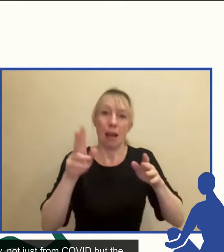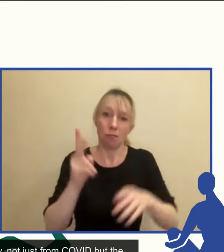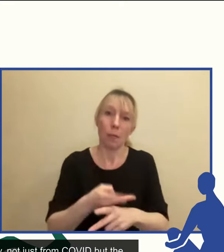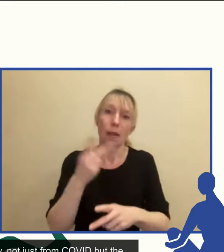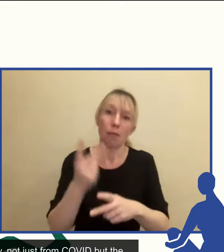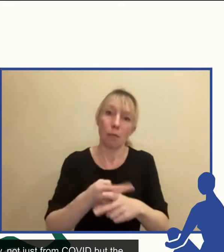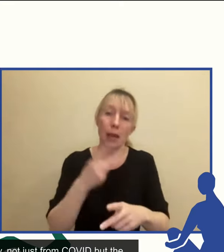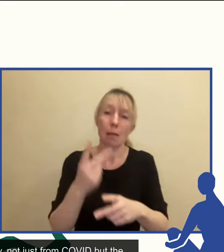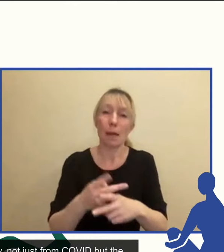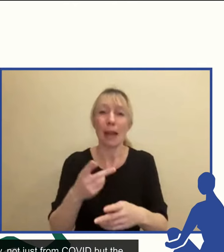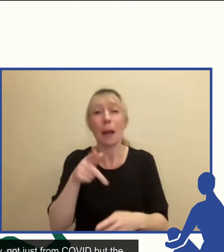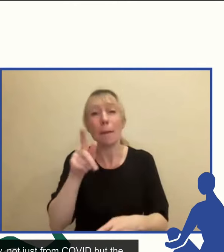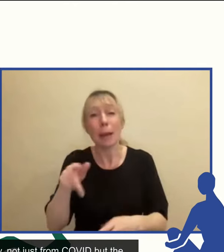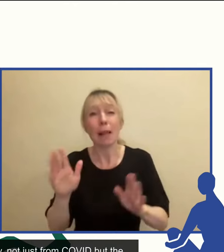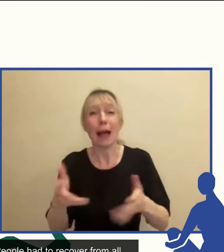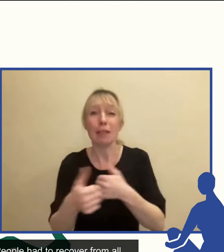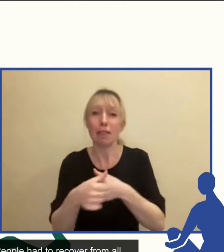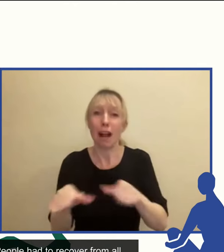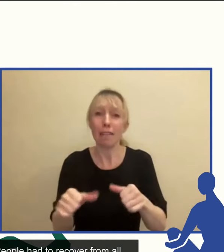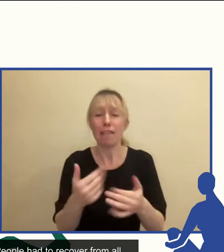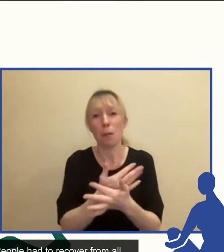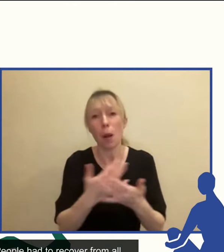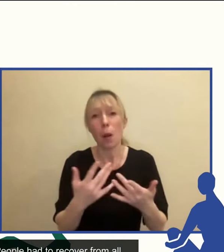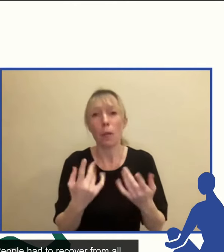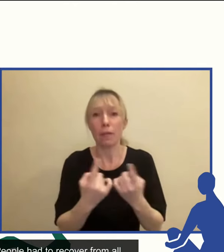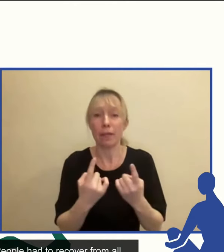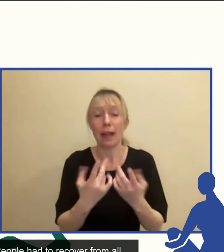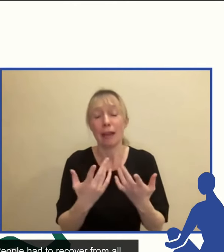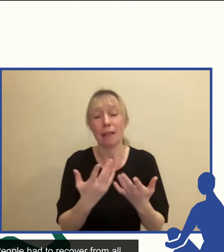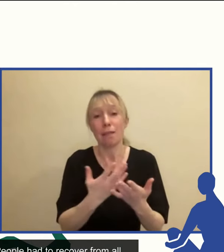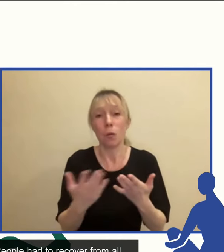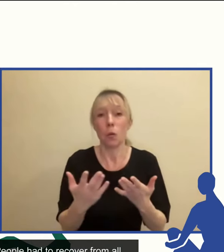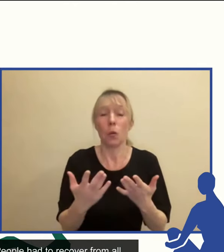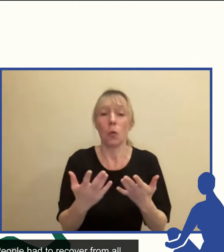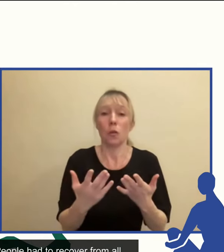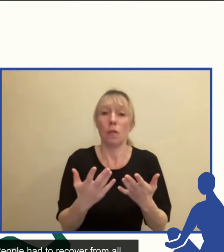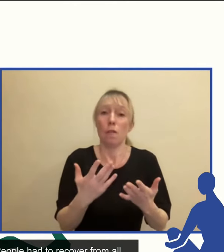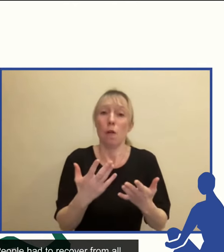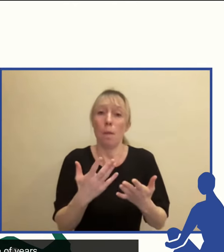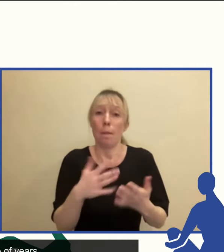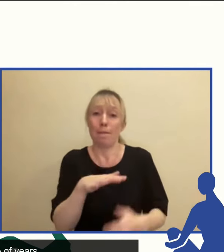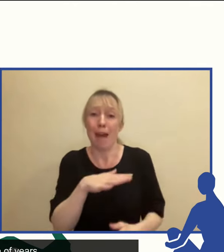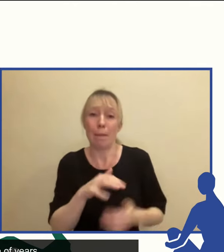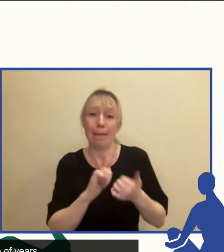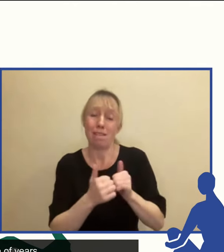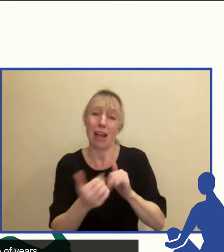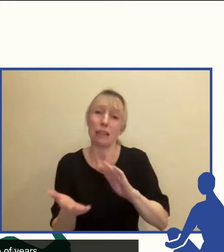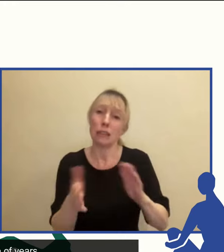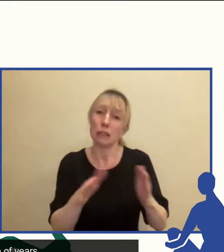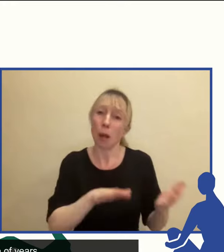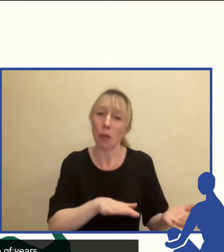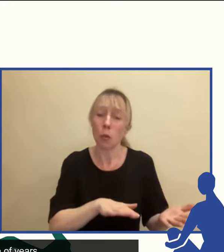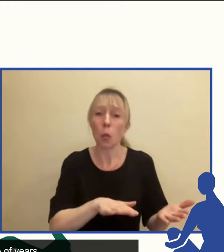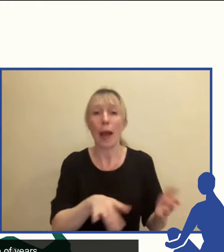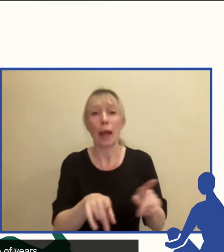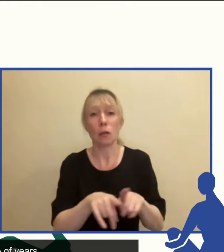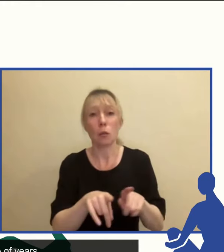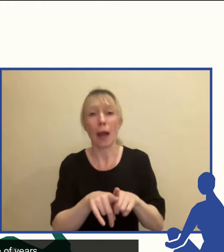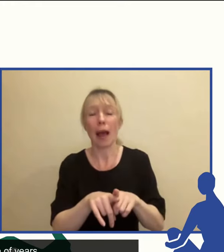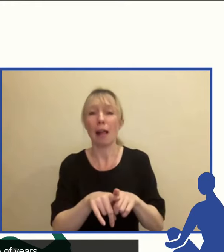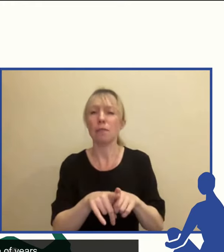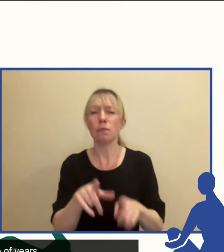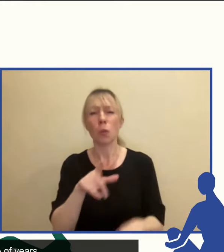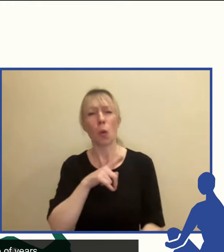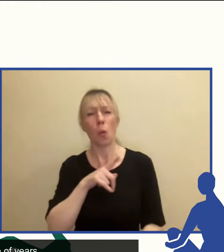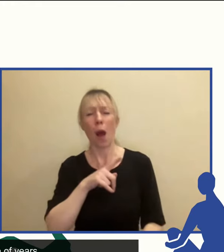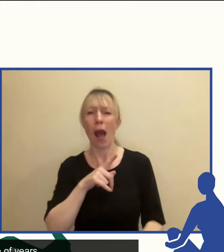couple of years, not least, of course, bereavement. And why the subtitle, The Lost Art of Convalescence? I mean, it's